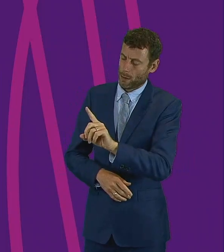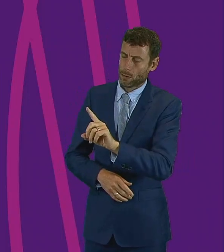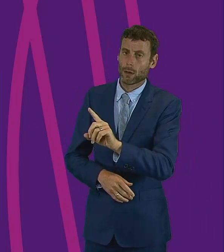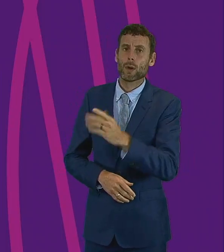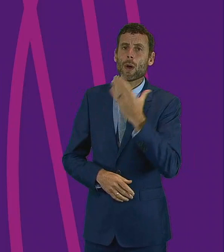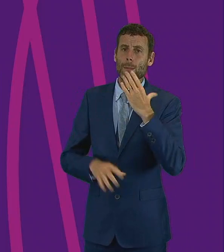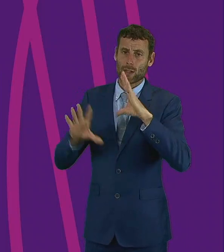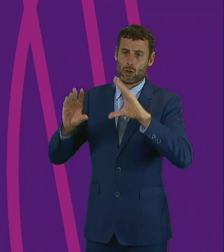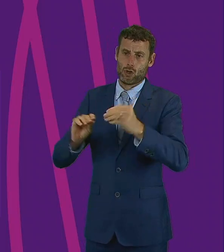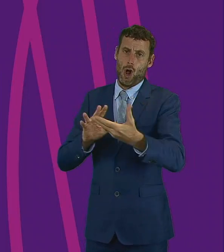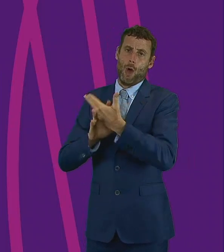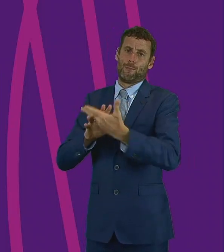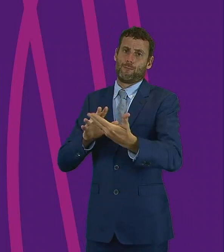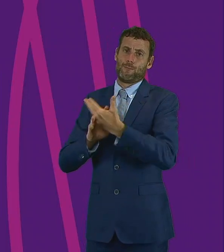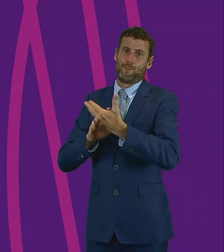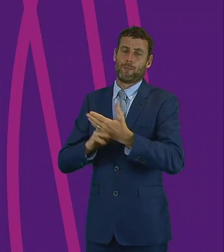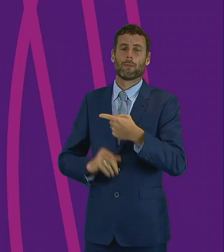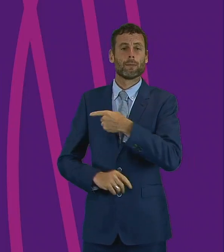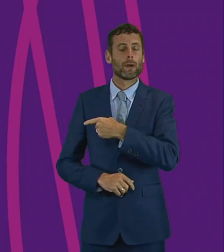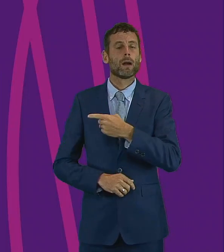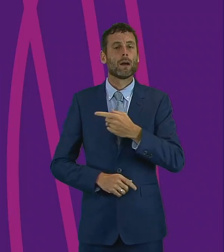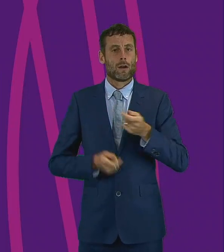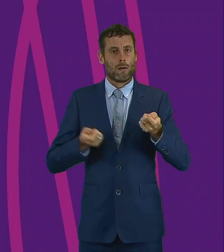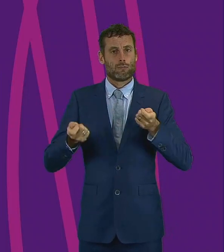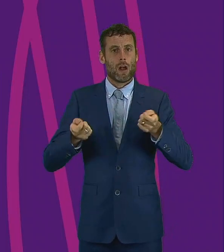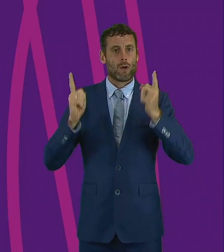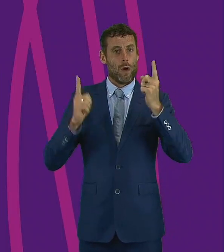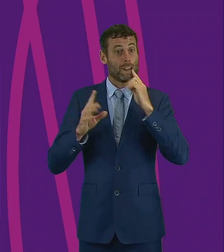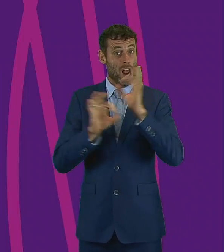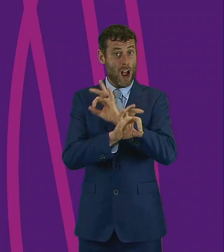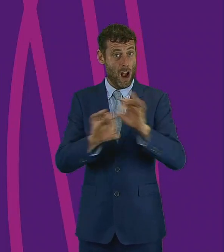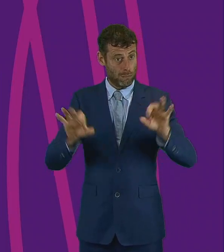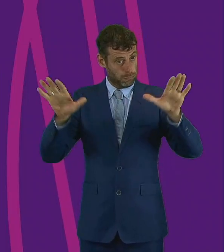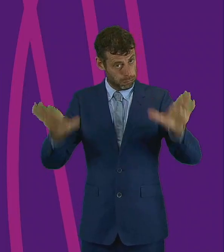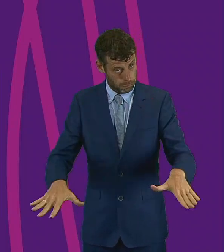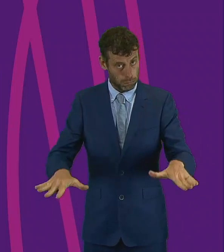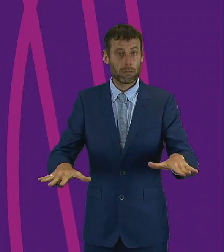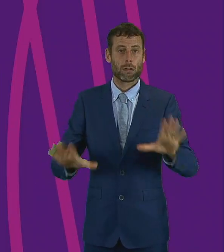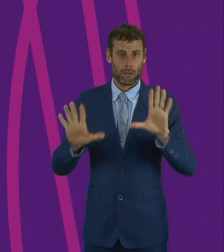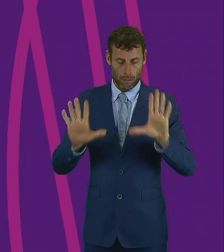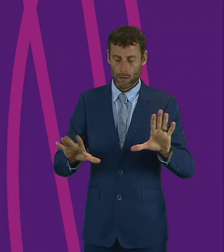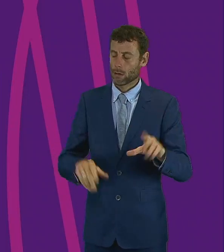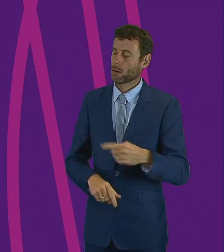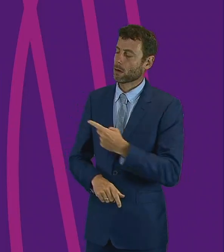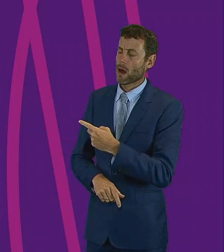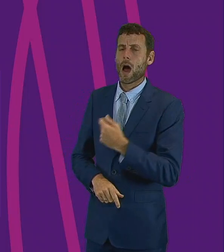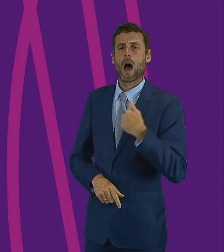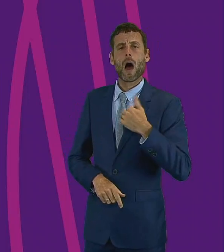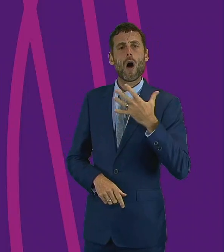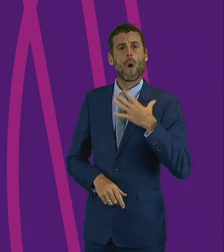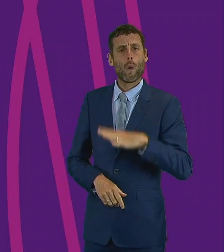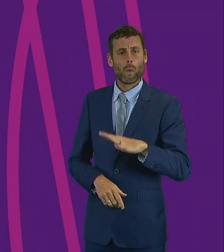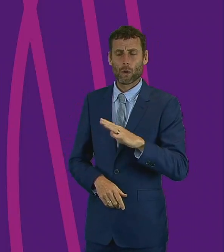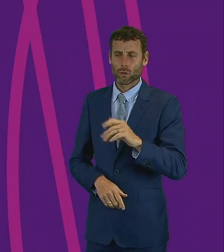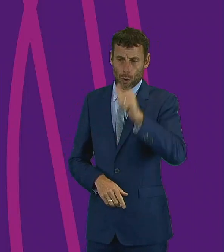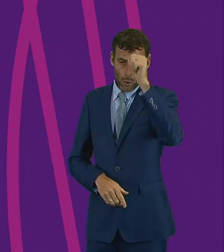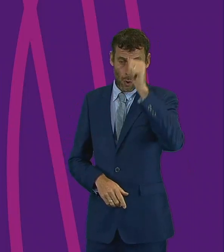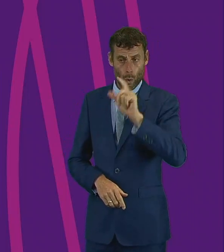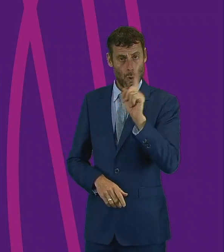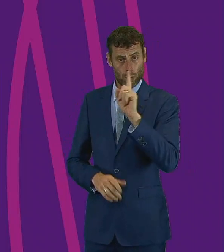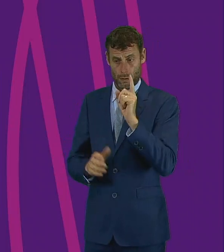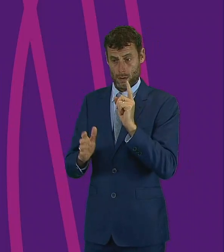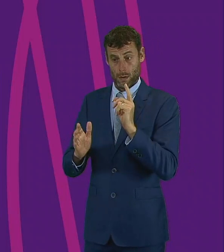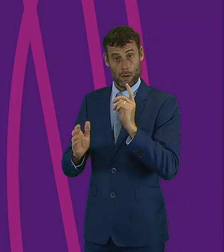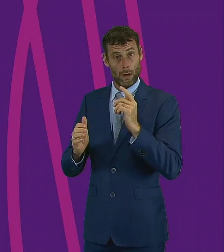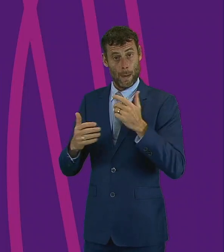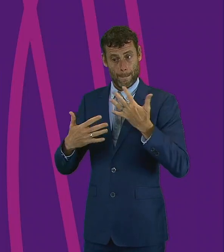would you stop barracking, please? Can we have some order, please, and let's hear the point of order? Thank you. I want to know that the proper procedures have been followed according to the legislation passed